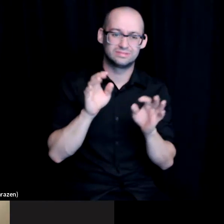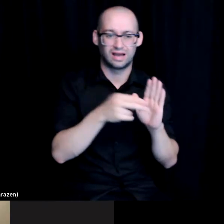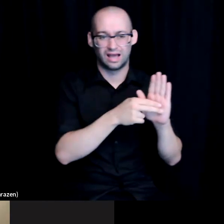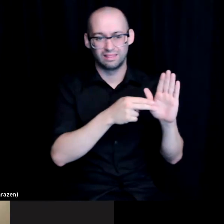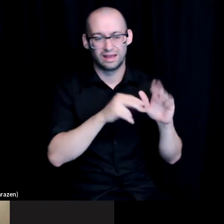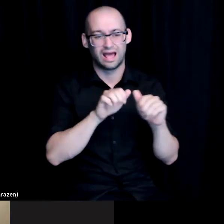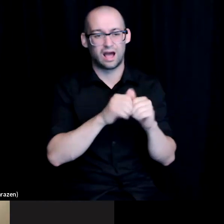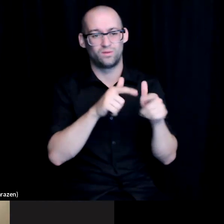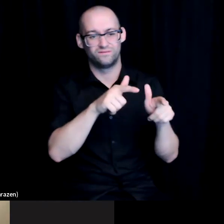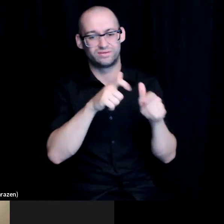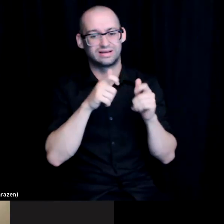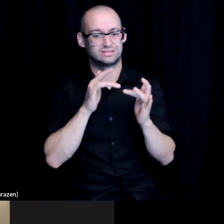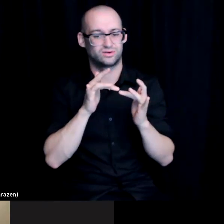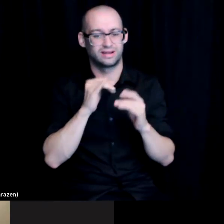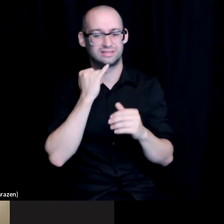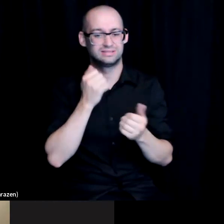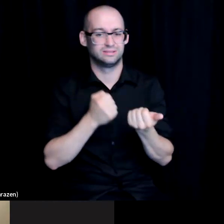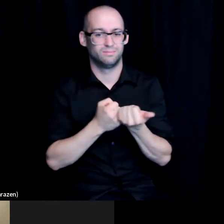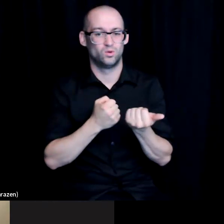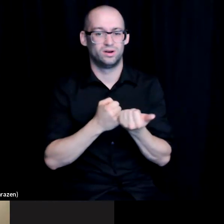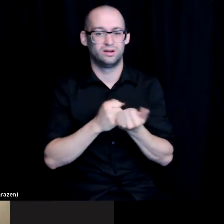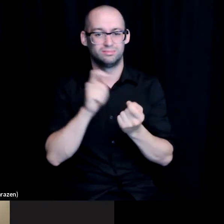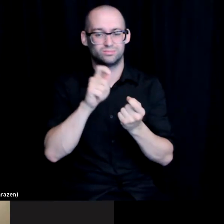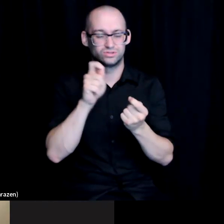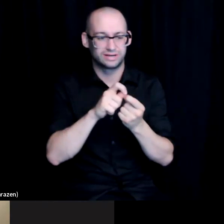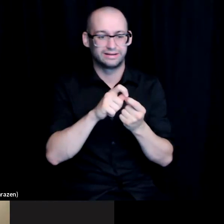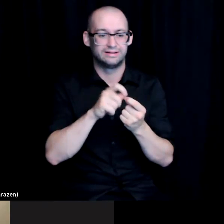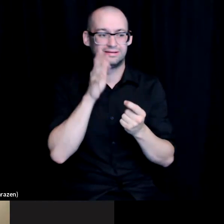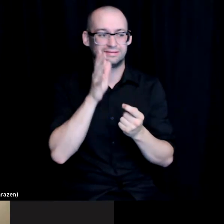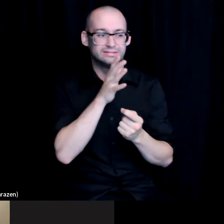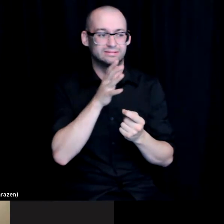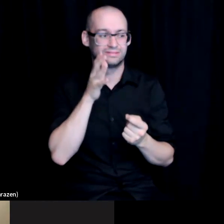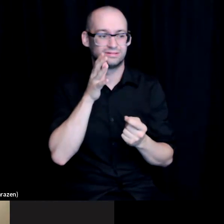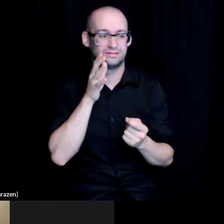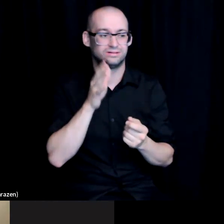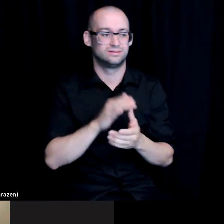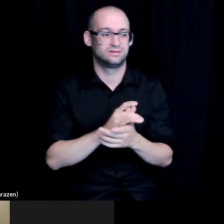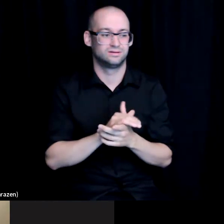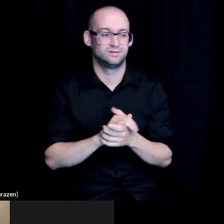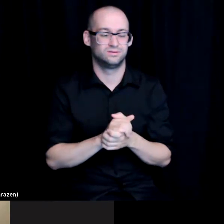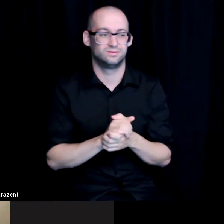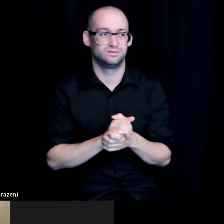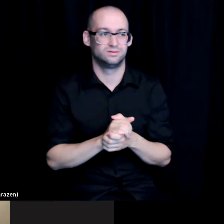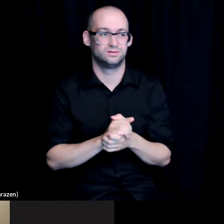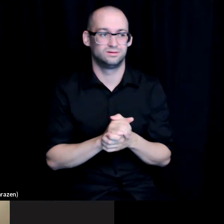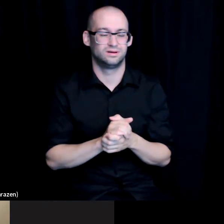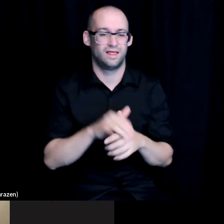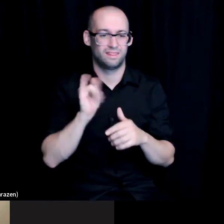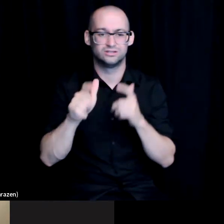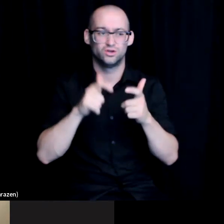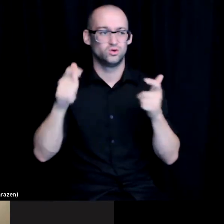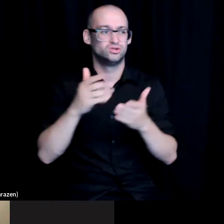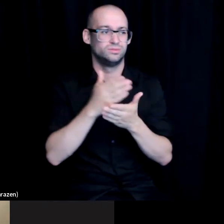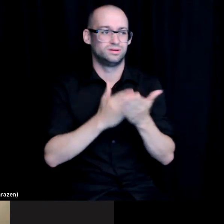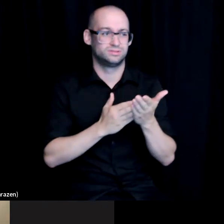in support of like the precision agricultural and food production, because I think that's a huge piece that you just